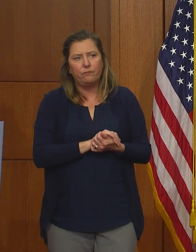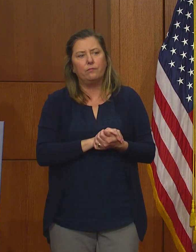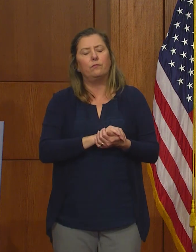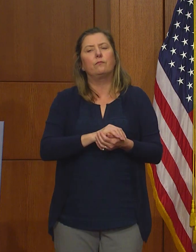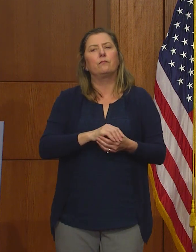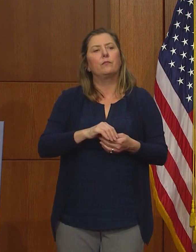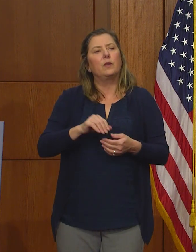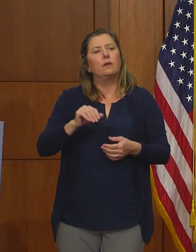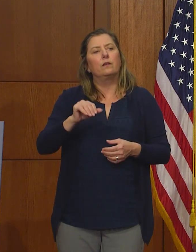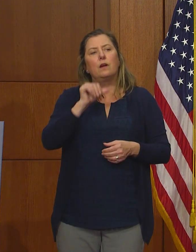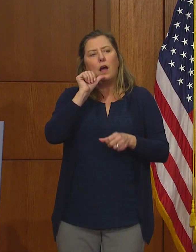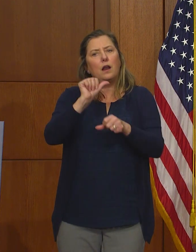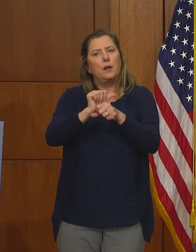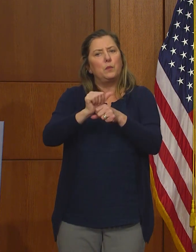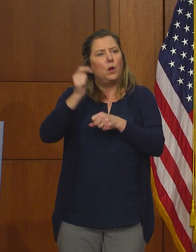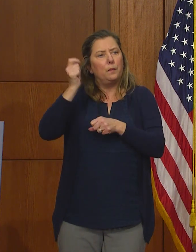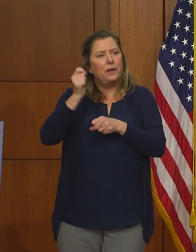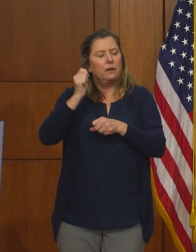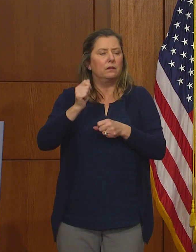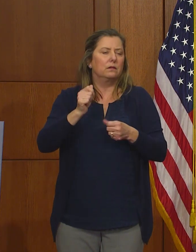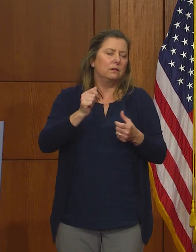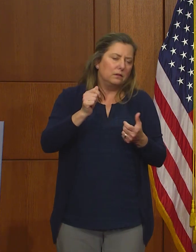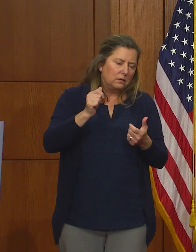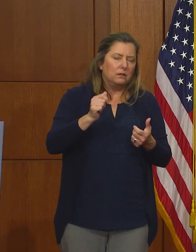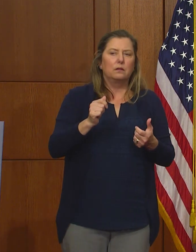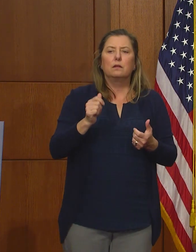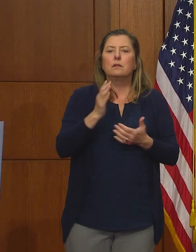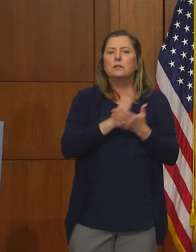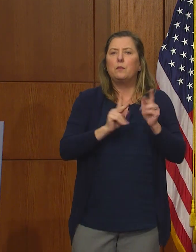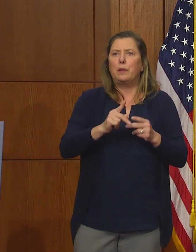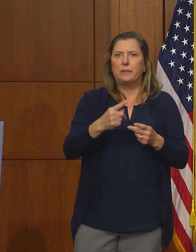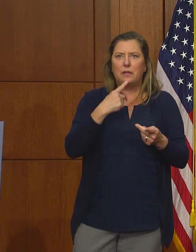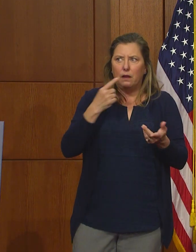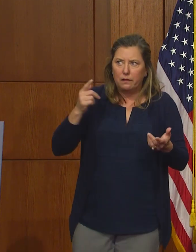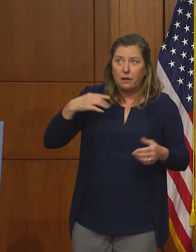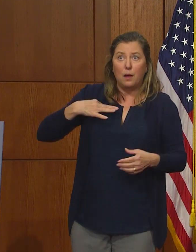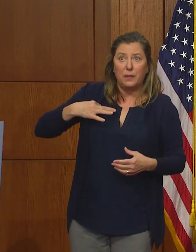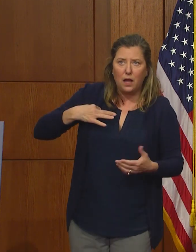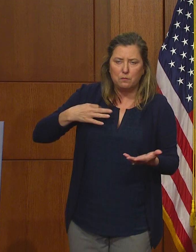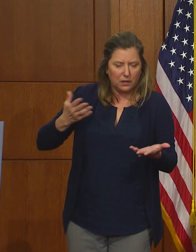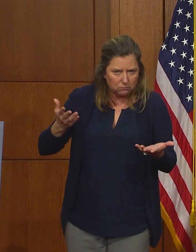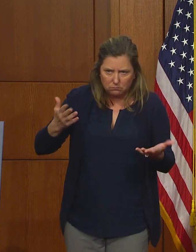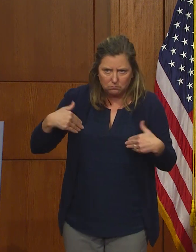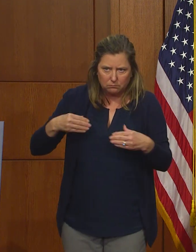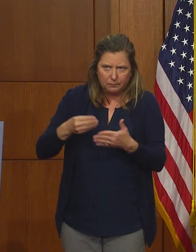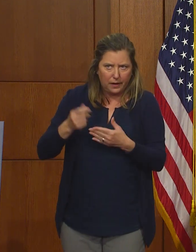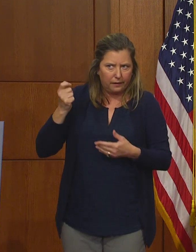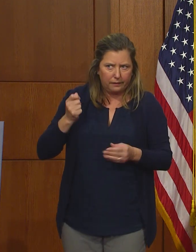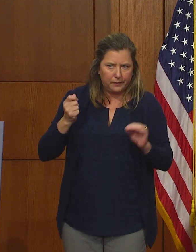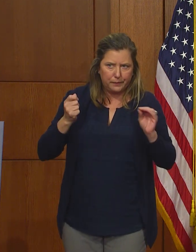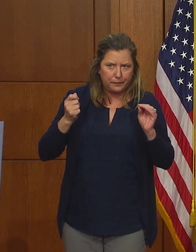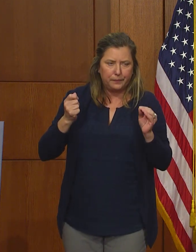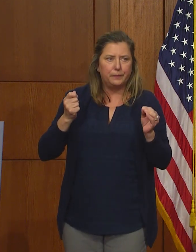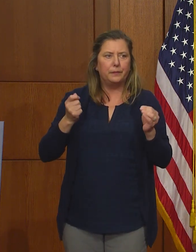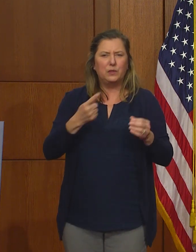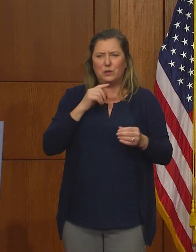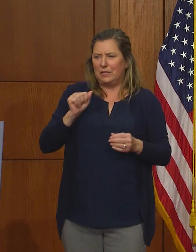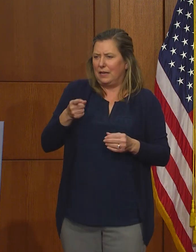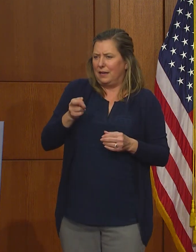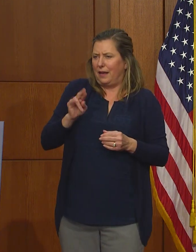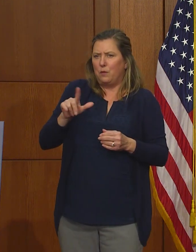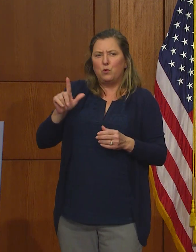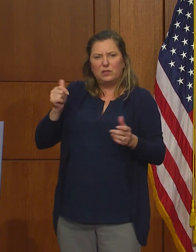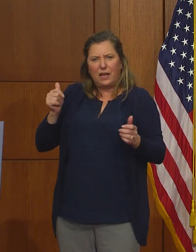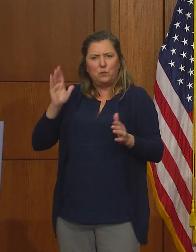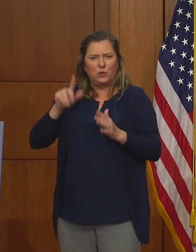Virginia workers, and some folks who've been reaching out to us say they haven't seen any of that money yet, even though your office talked about it maybe on the 10th of April. So just